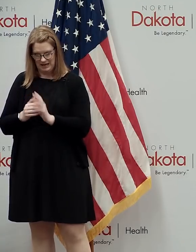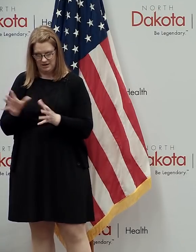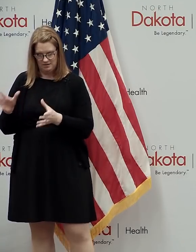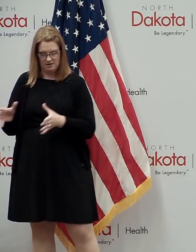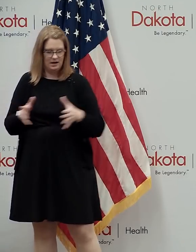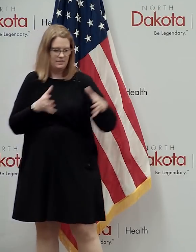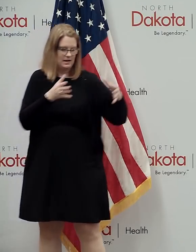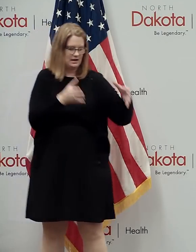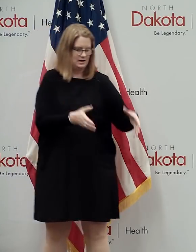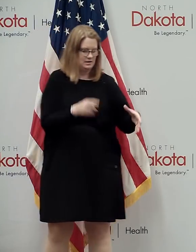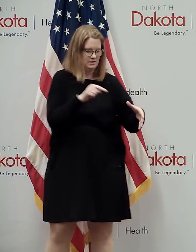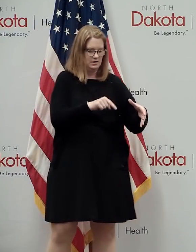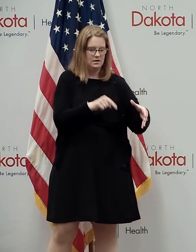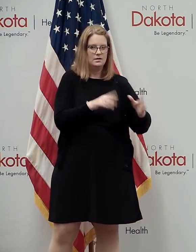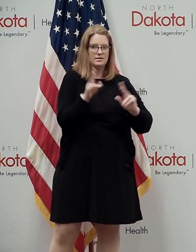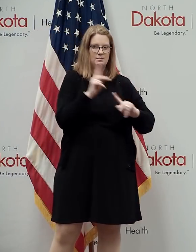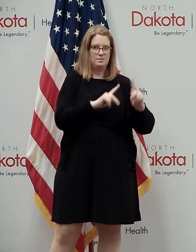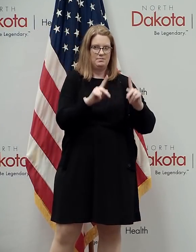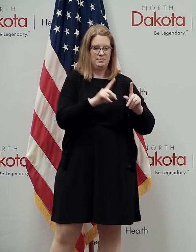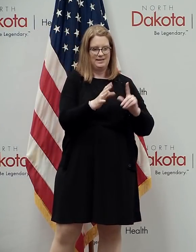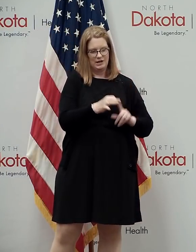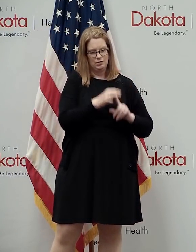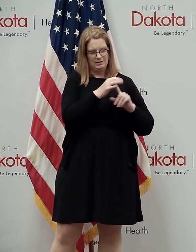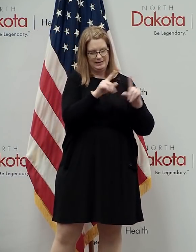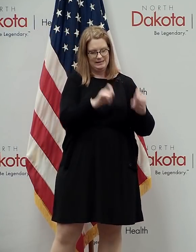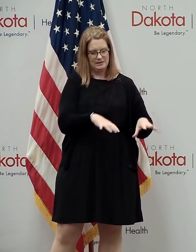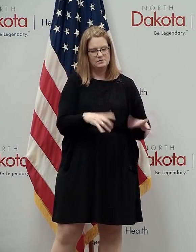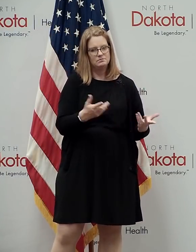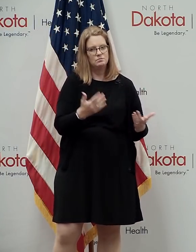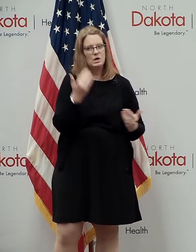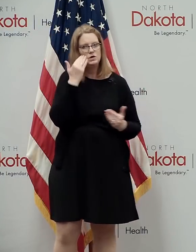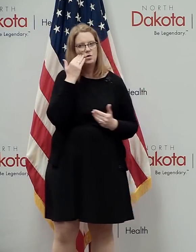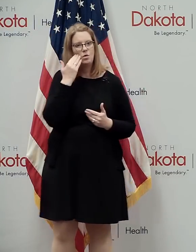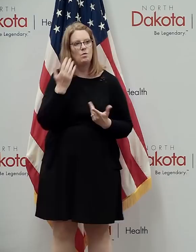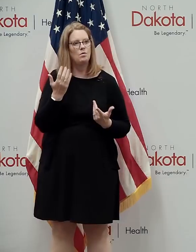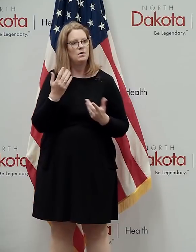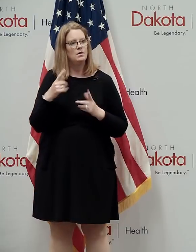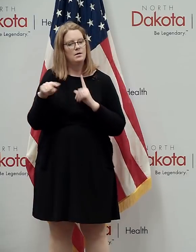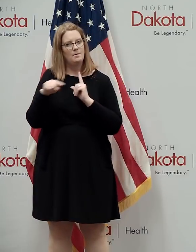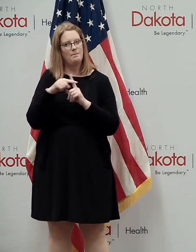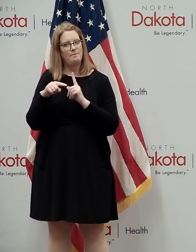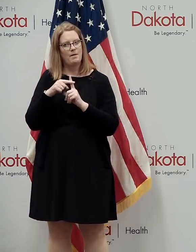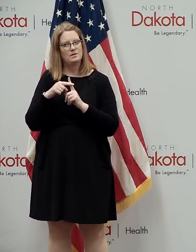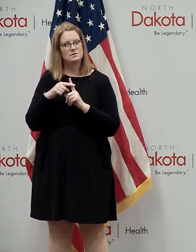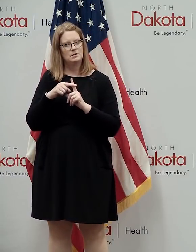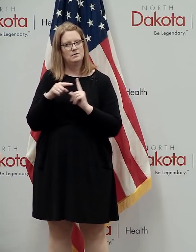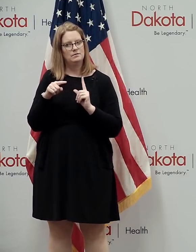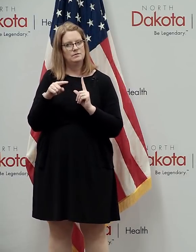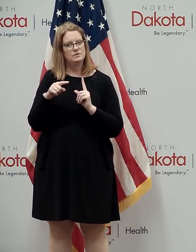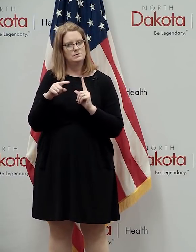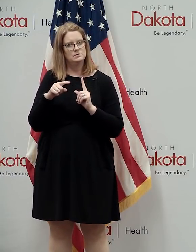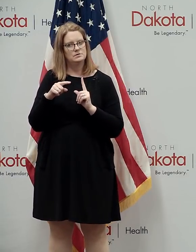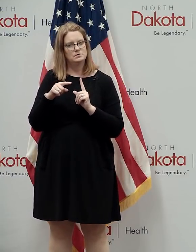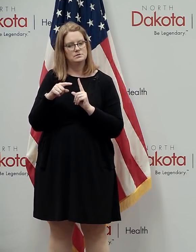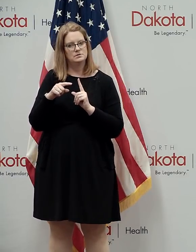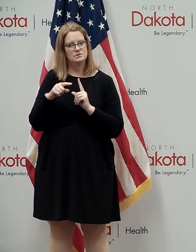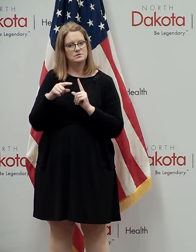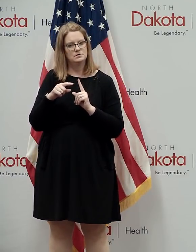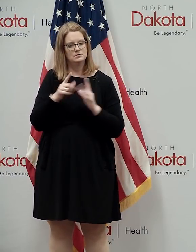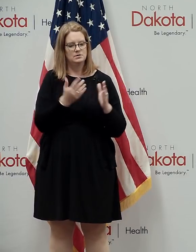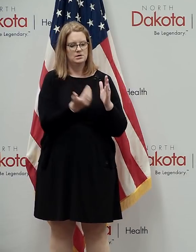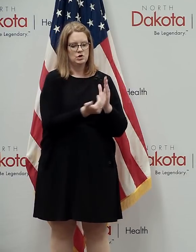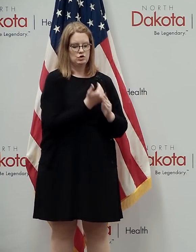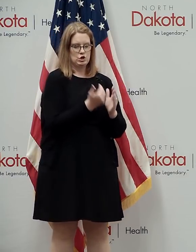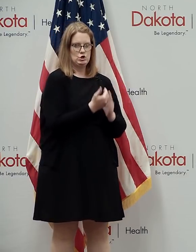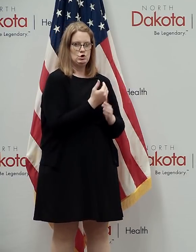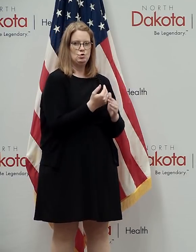We do track those because we have the numbers, so we know how many positives come from the new